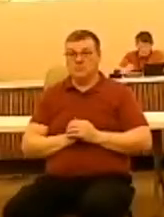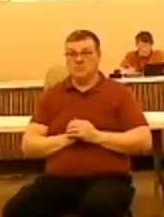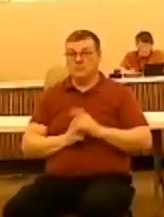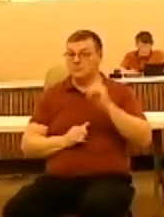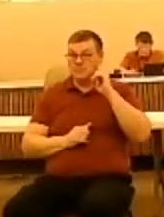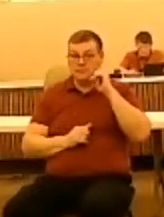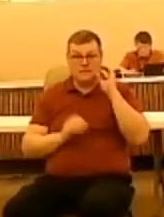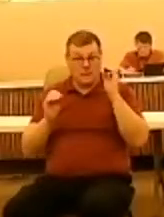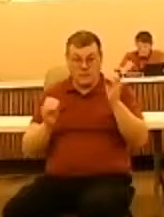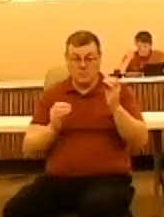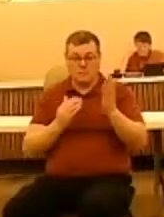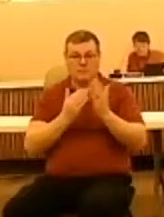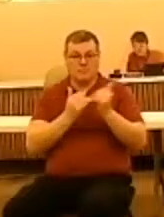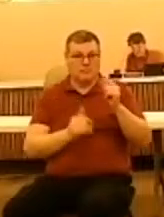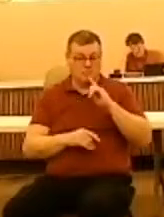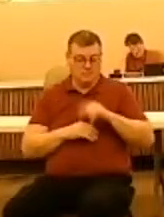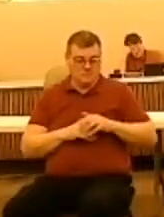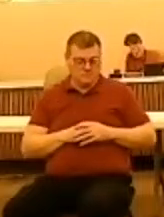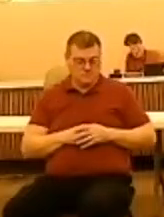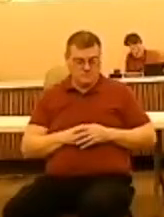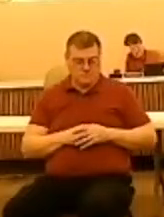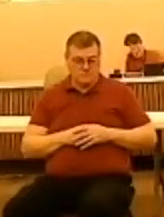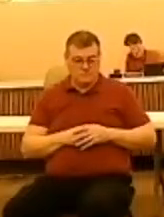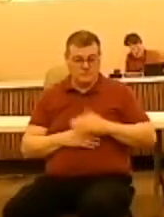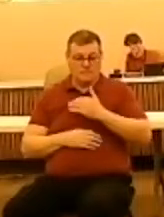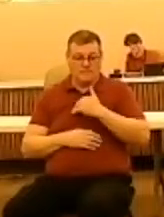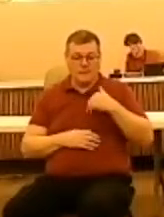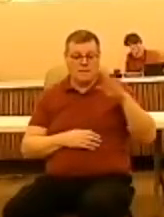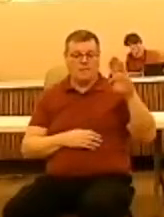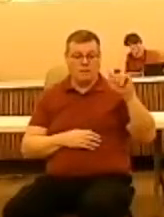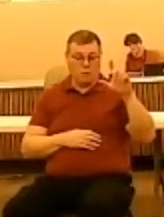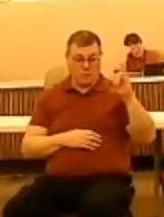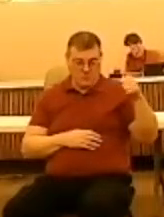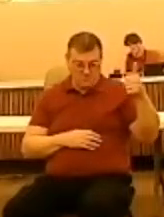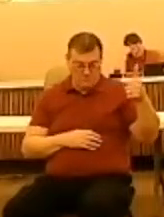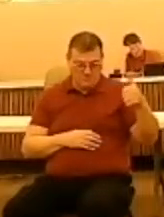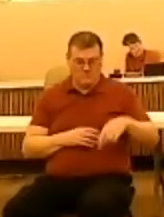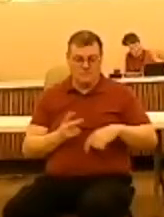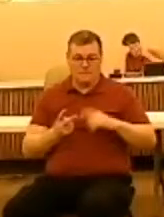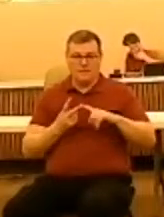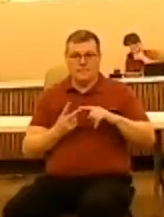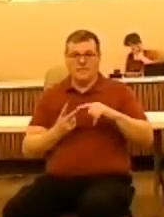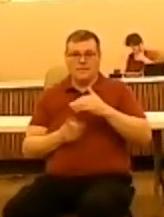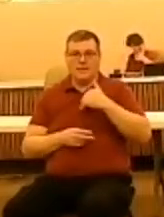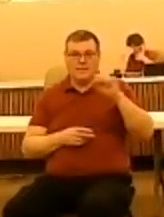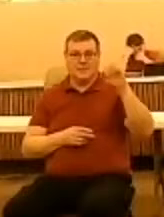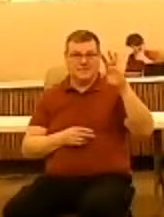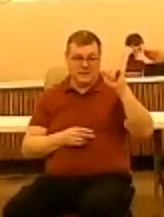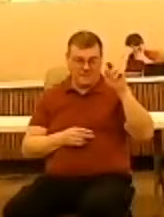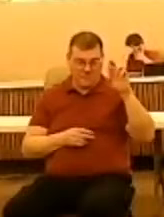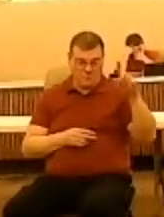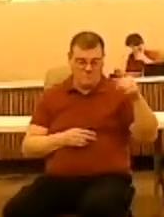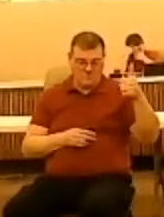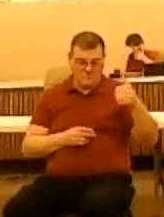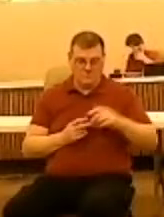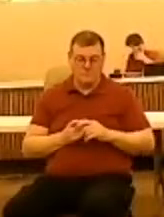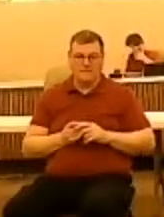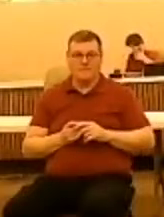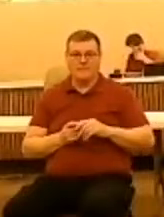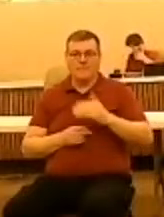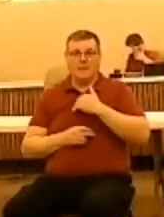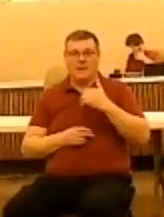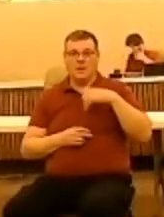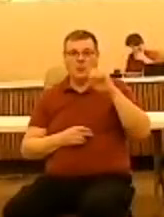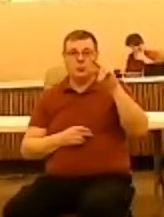Hearing none, please call the roll. Councilmember Barley, Aye. Councilmember Stafford. Aye. Councilmember